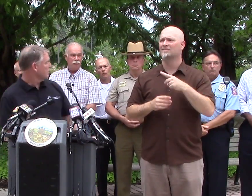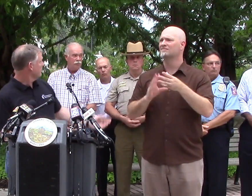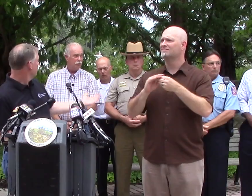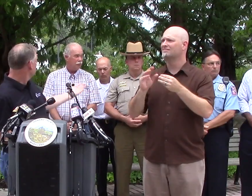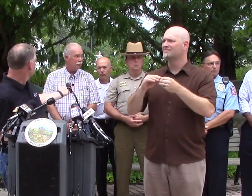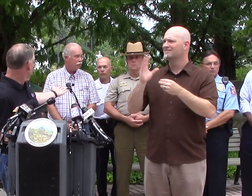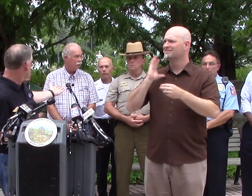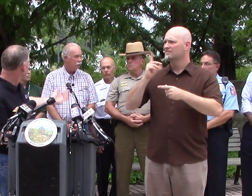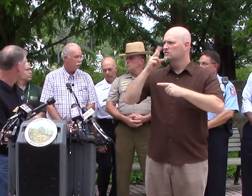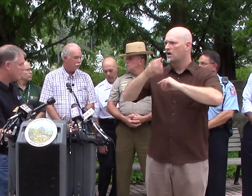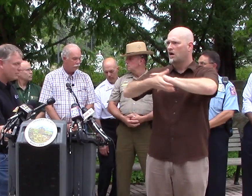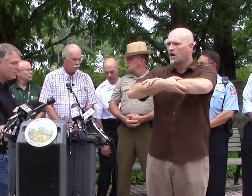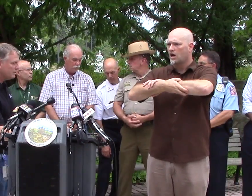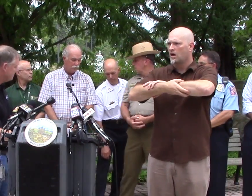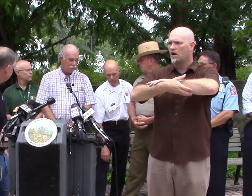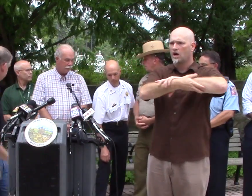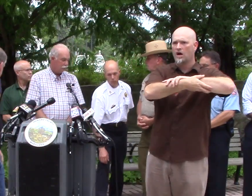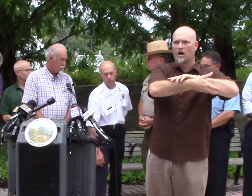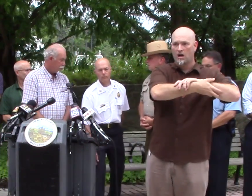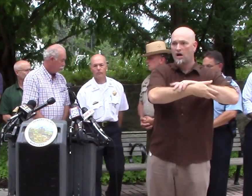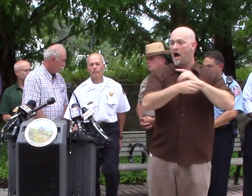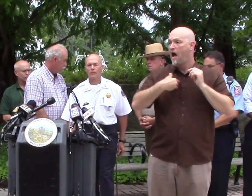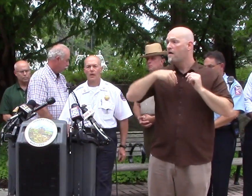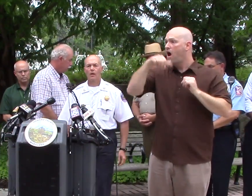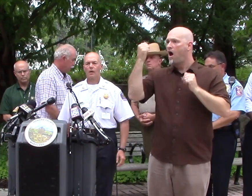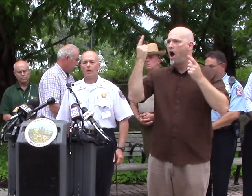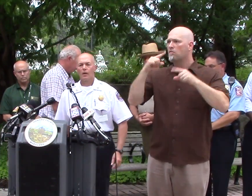know. Chief Rommel?